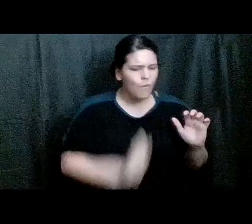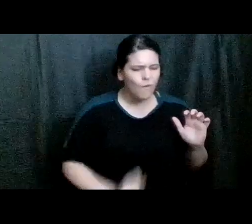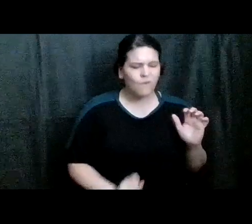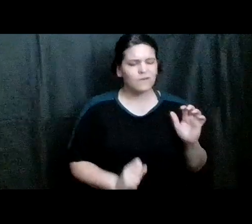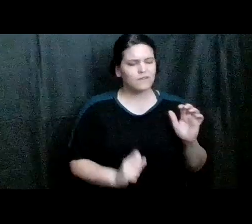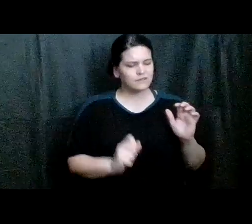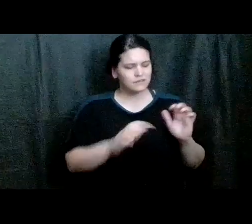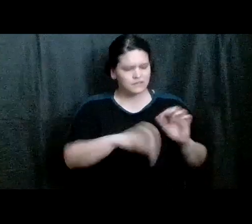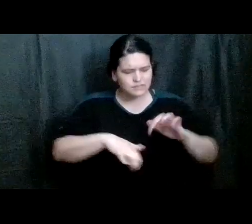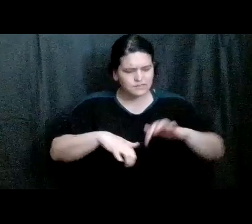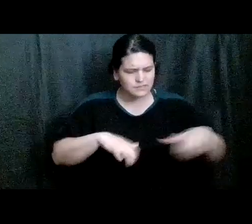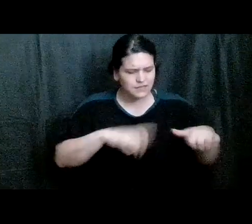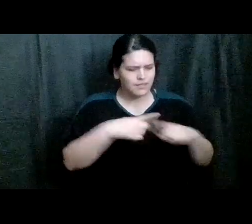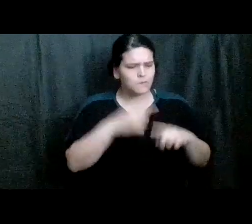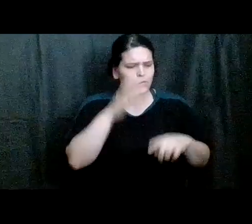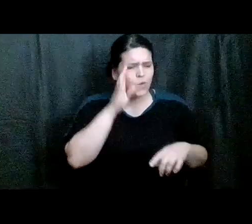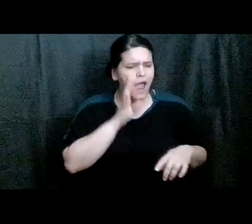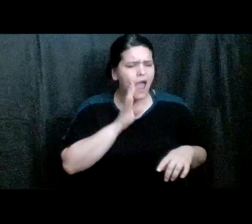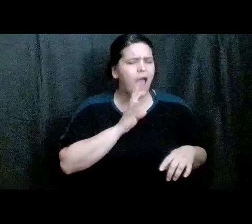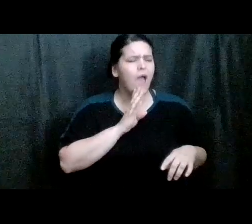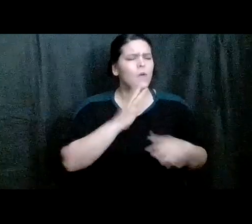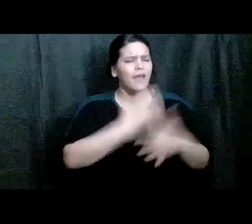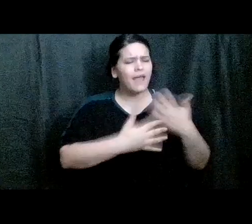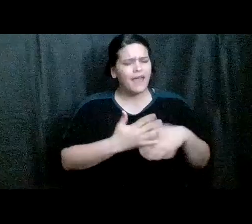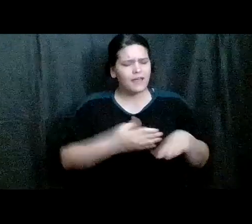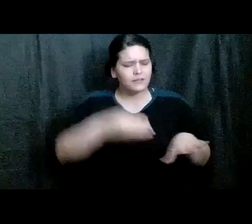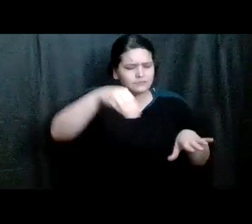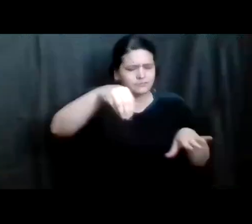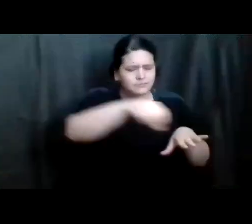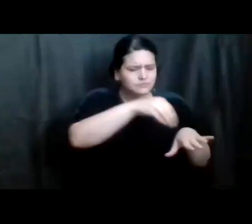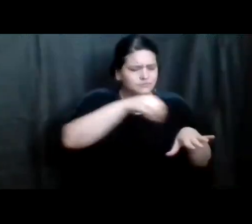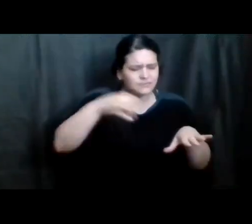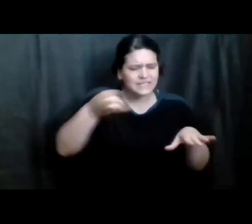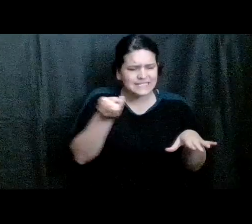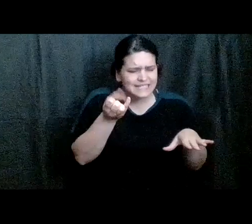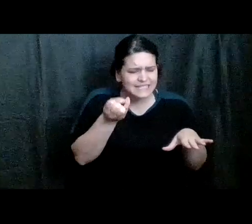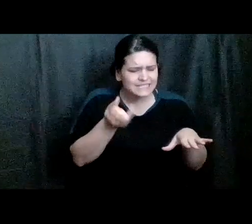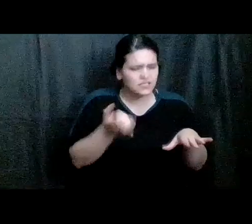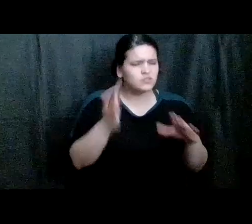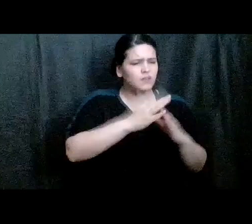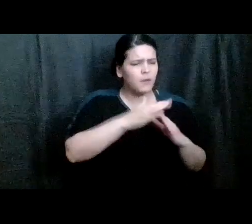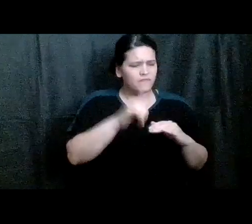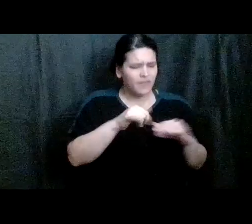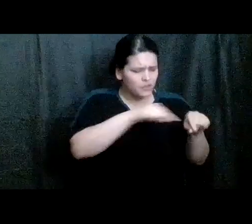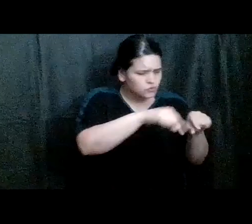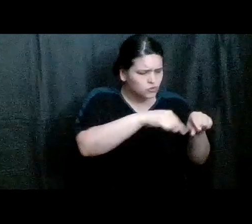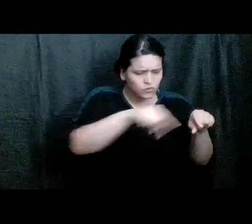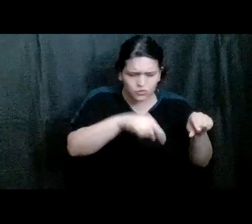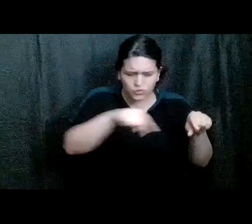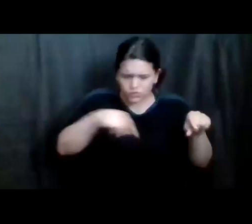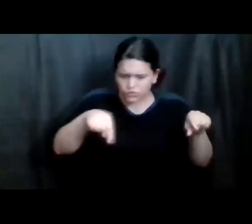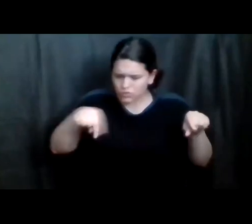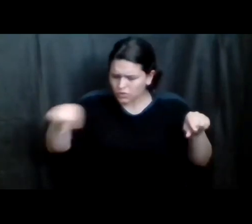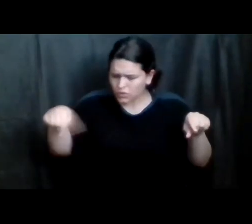his brown, calloused hands sprinkled tiny white seeds on top of the circles he had made in earth. We paid